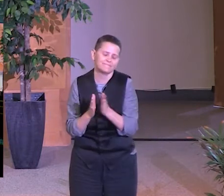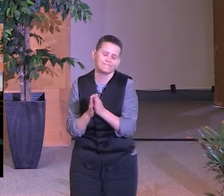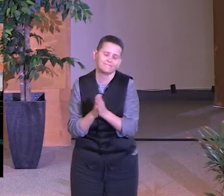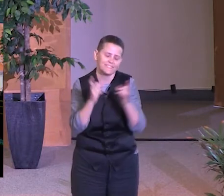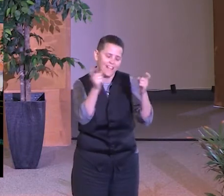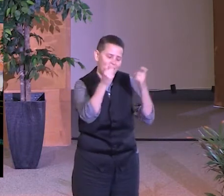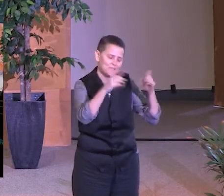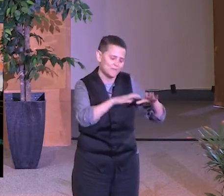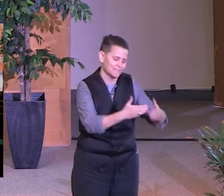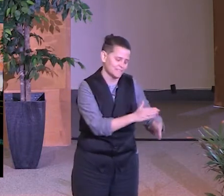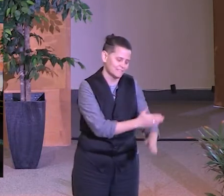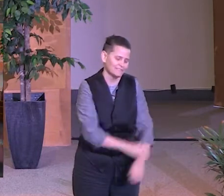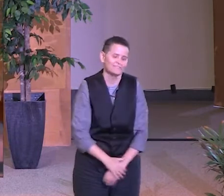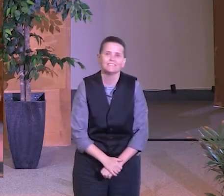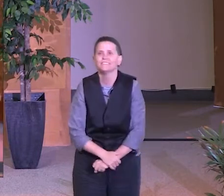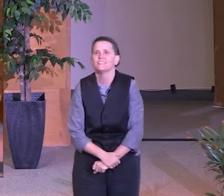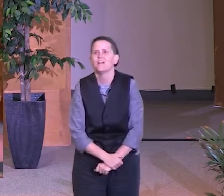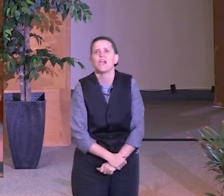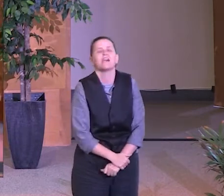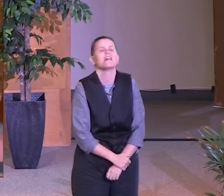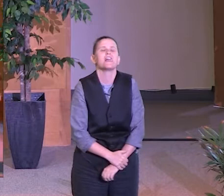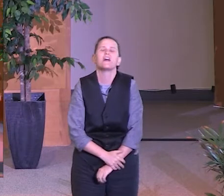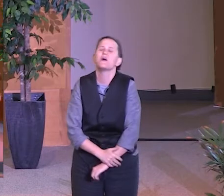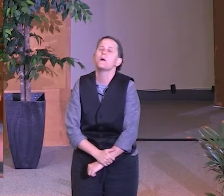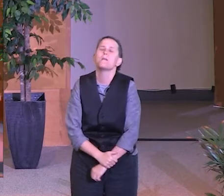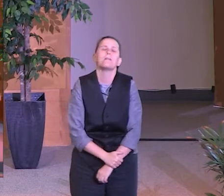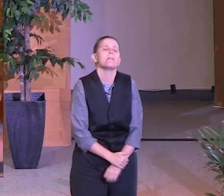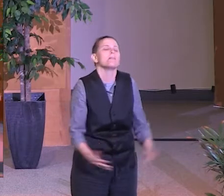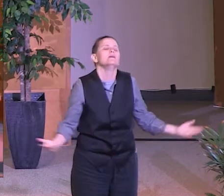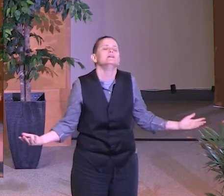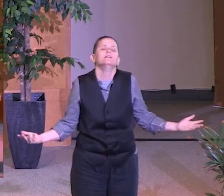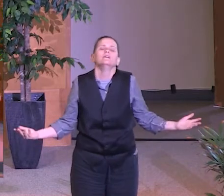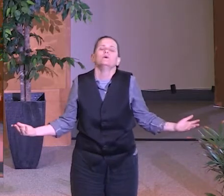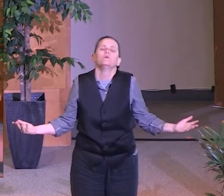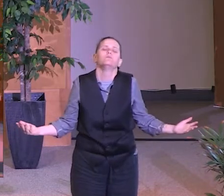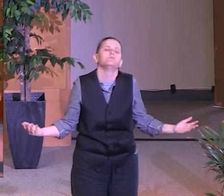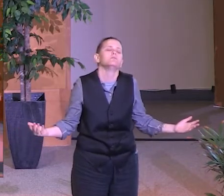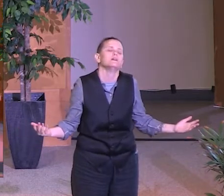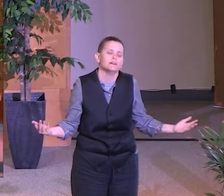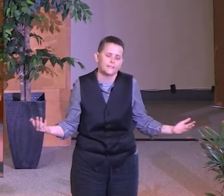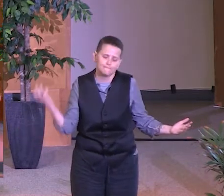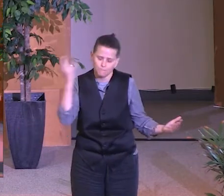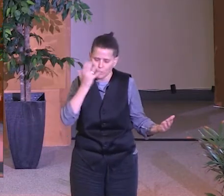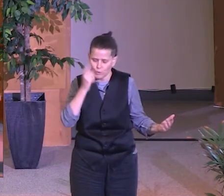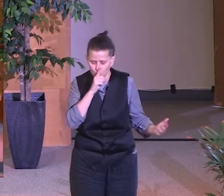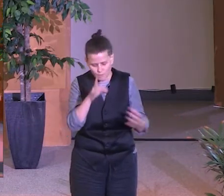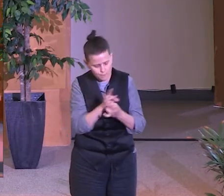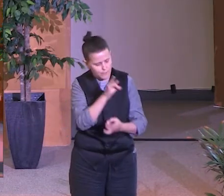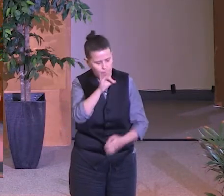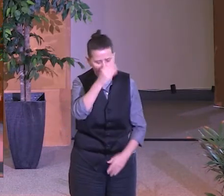Hi, good to see you. I was wondering where you were. Oh, so Spirit, we just know you are